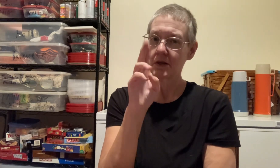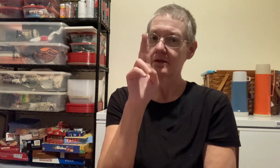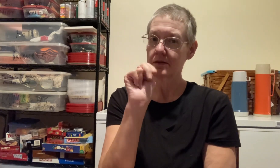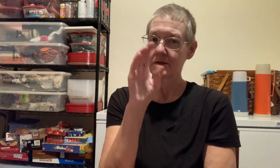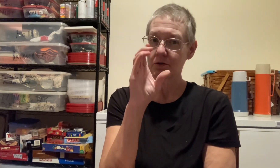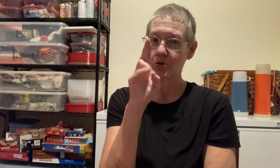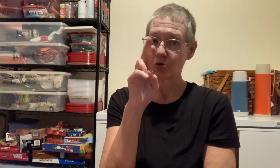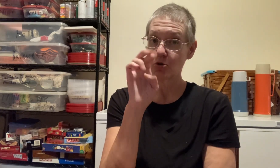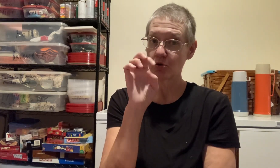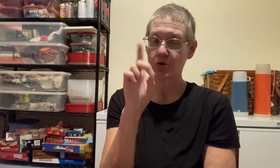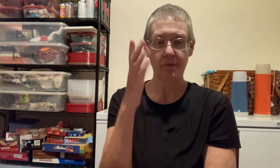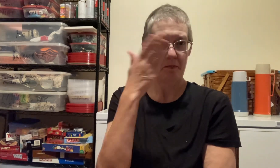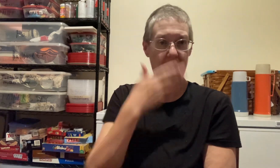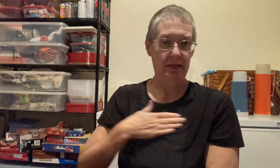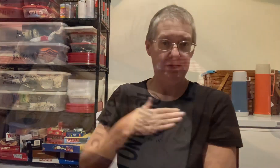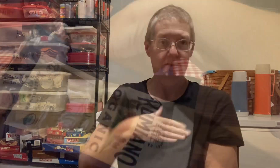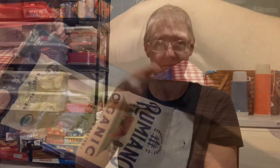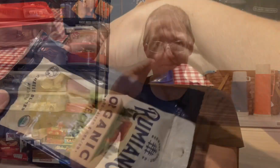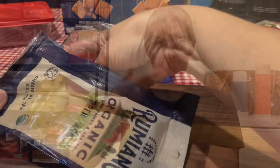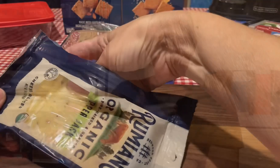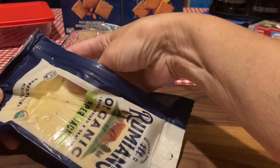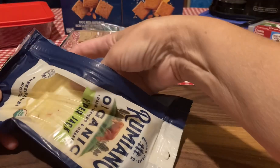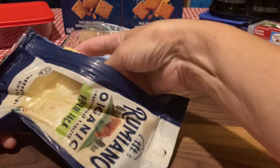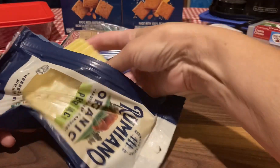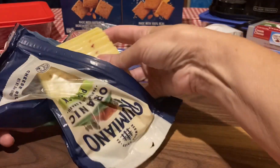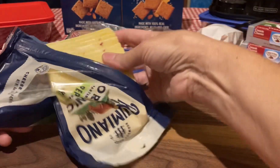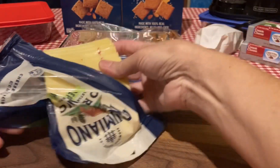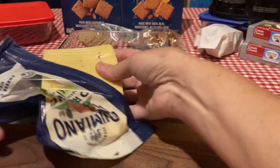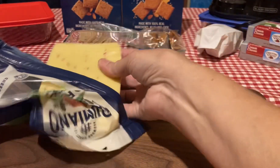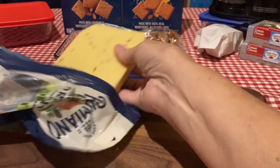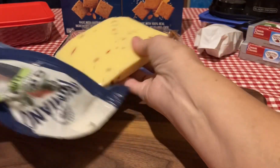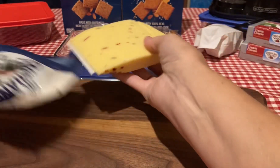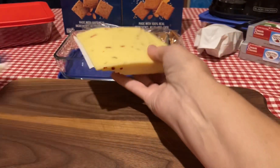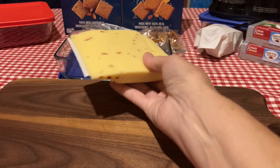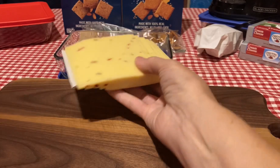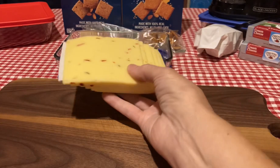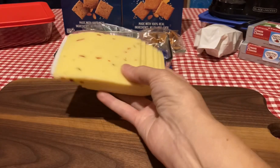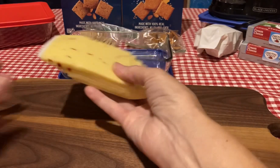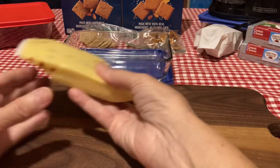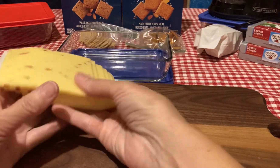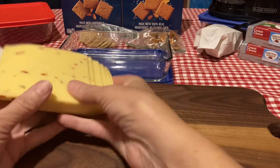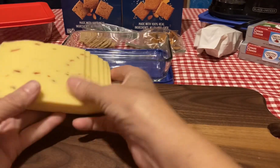any uncured, it's got to be uncured pepperoni that's sugar-free, let me know.